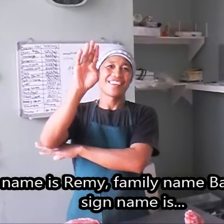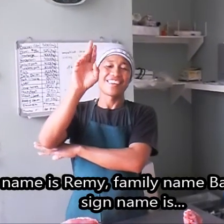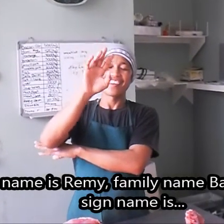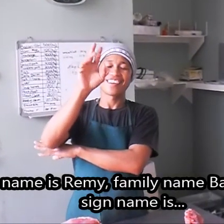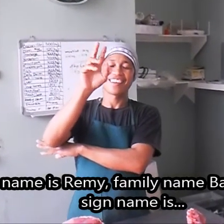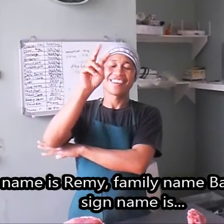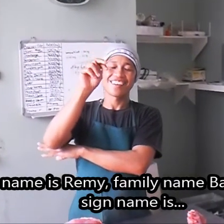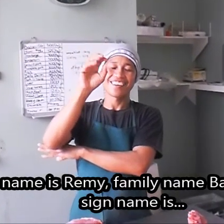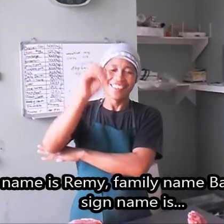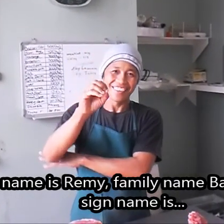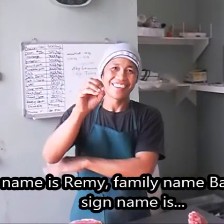Balbon.